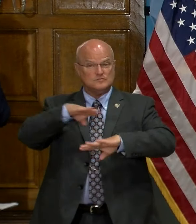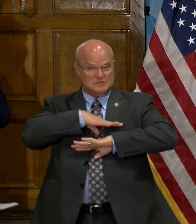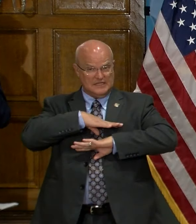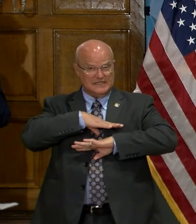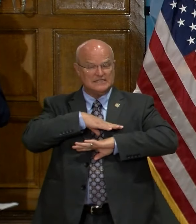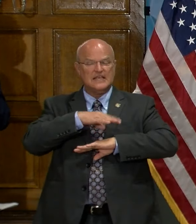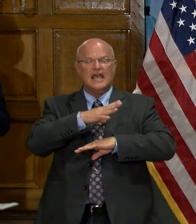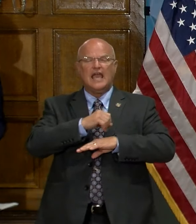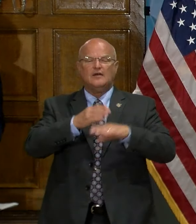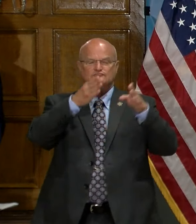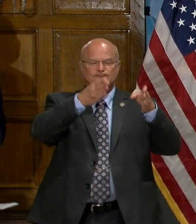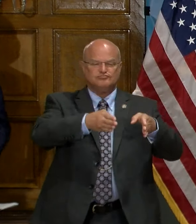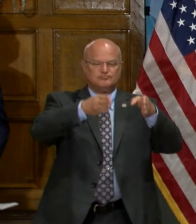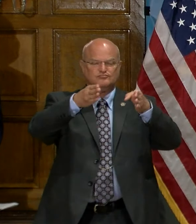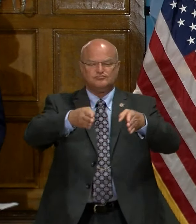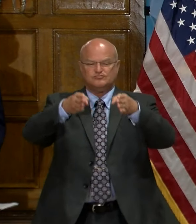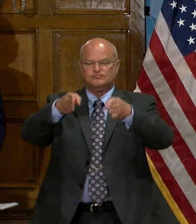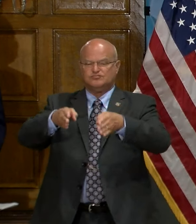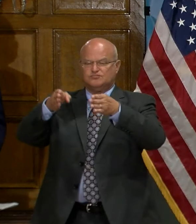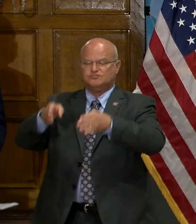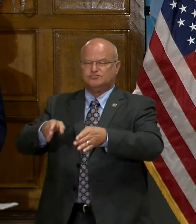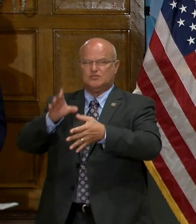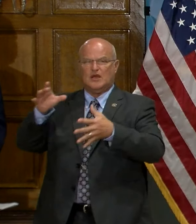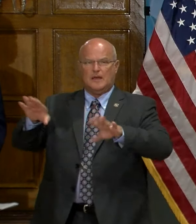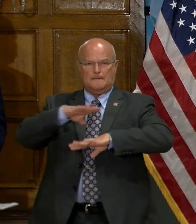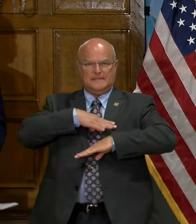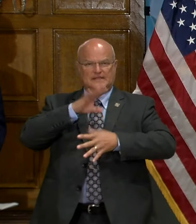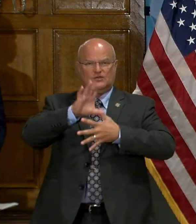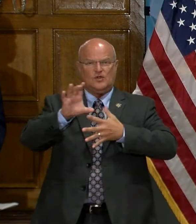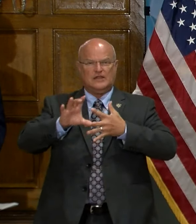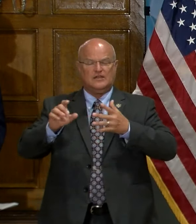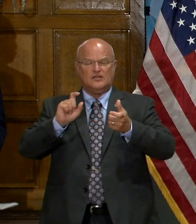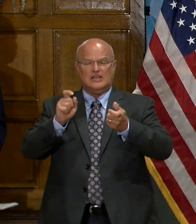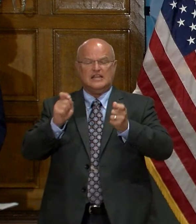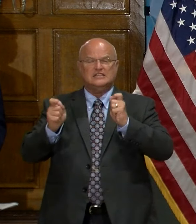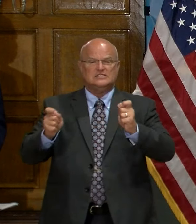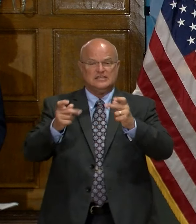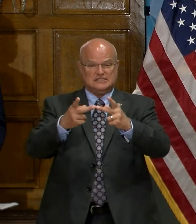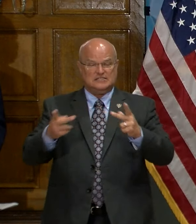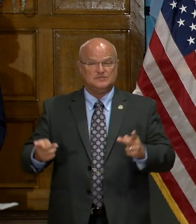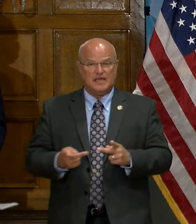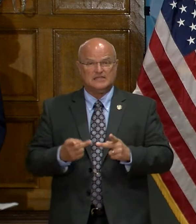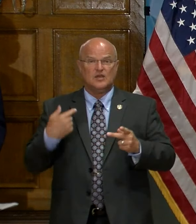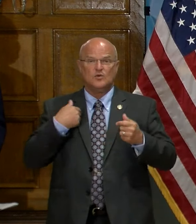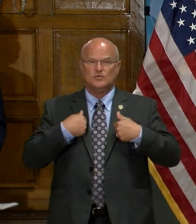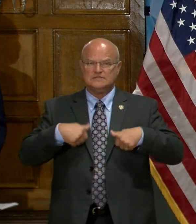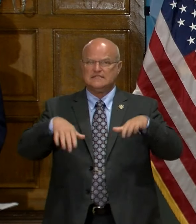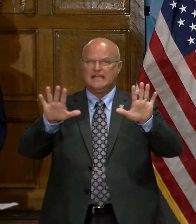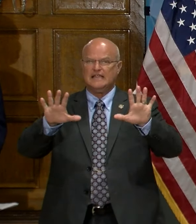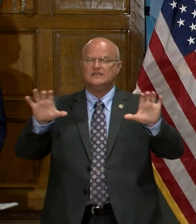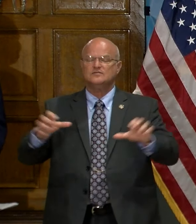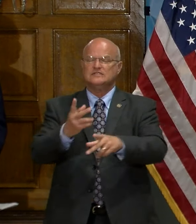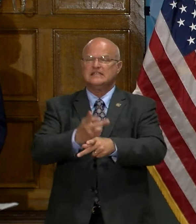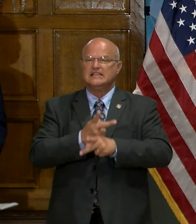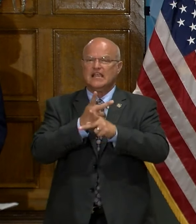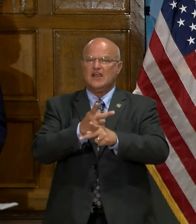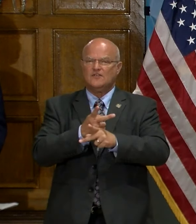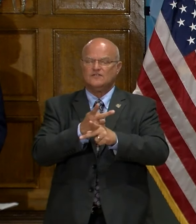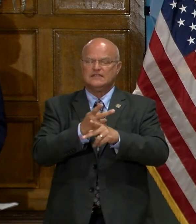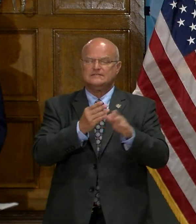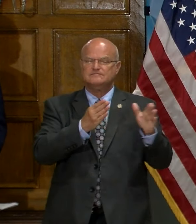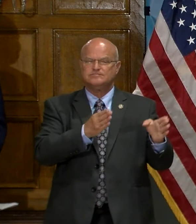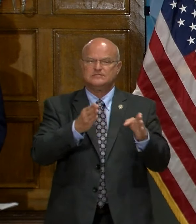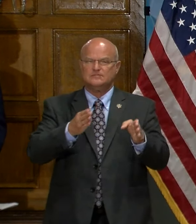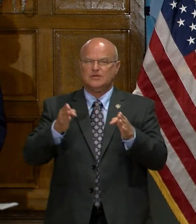do it individually as they meet that criteria and adjust their physical spaces, but we're dedicated to doing this carefully and adjusting as we